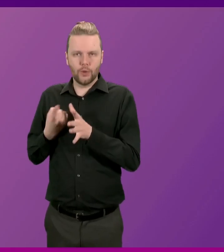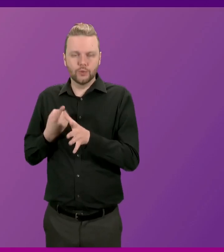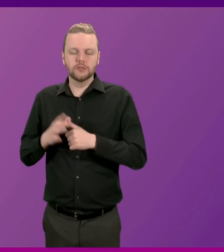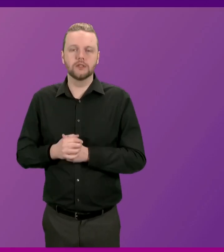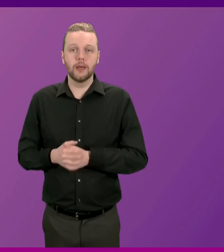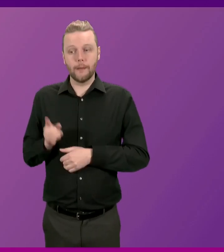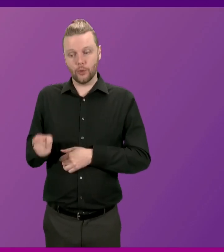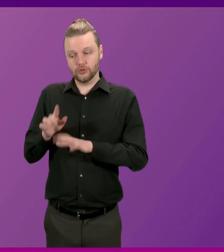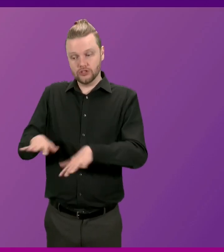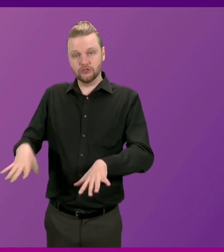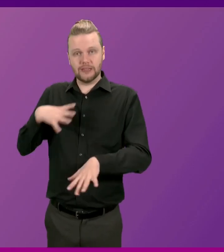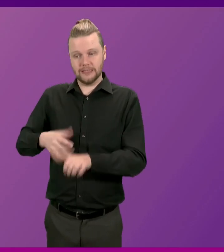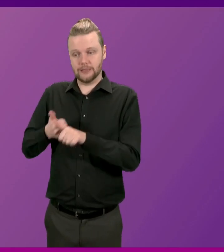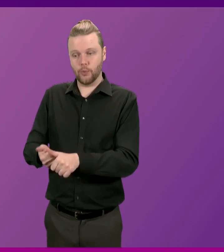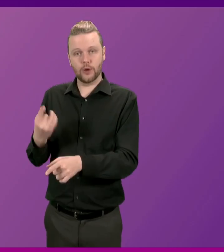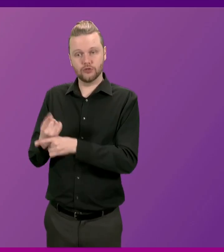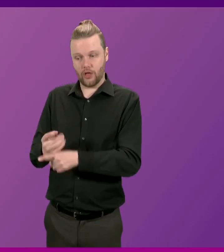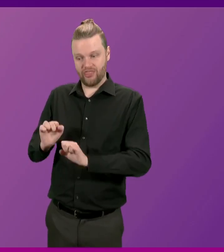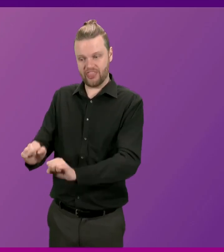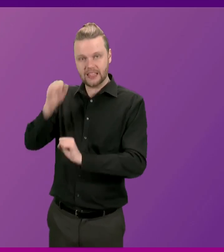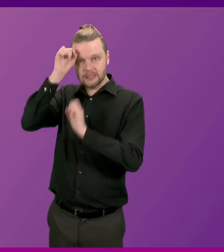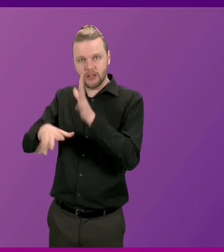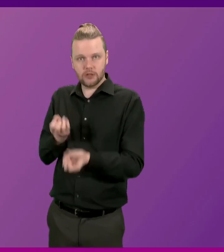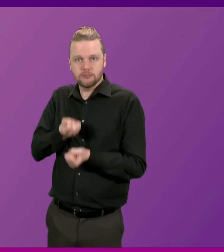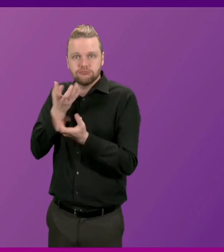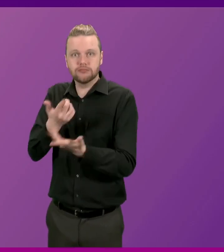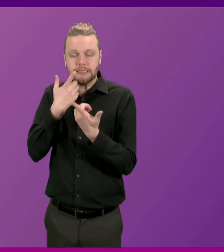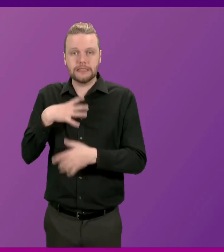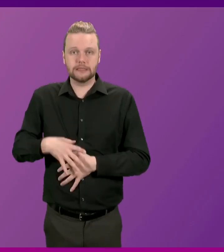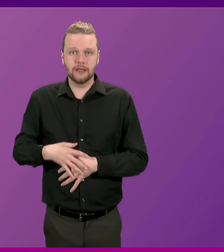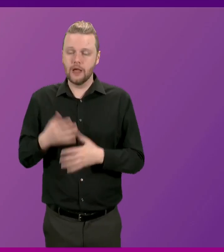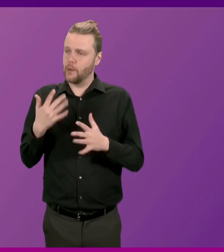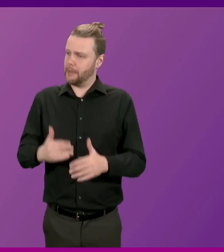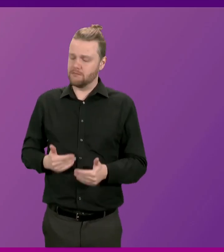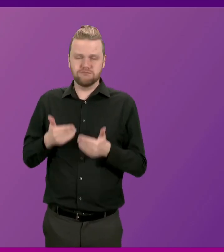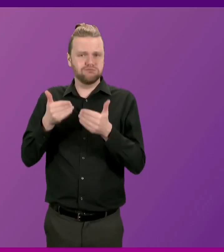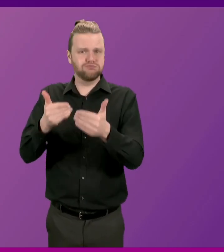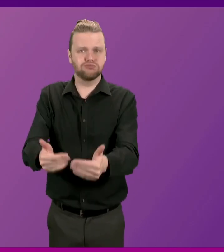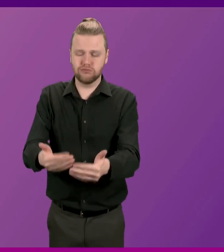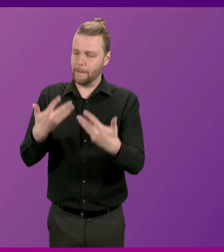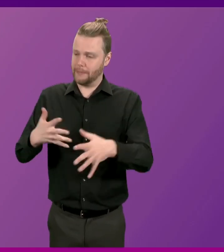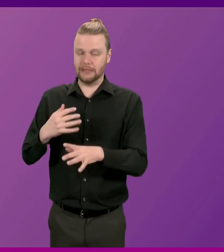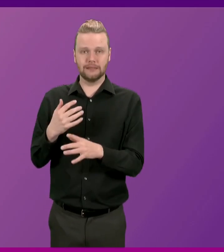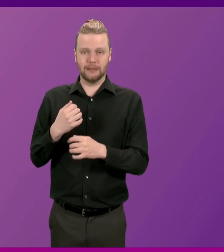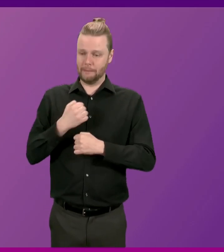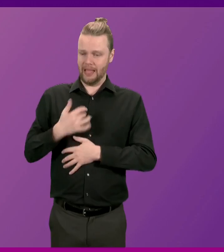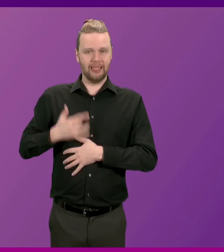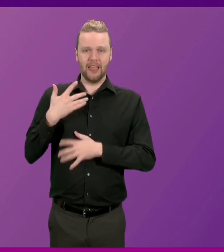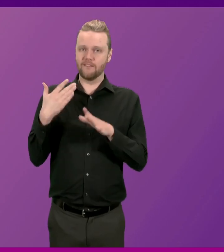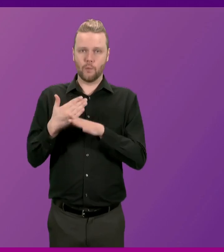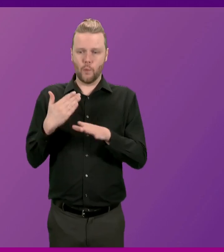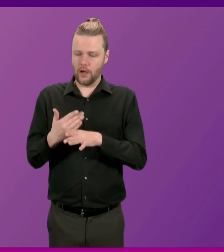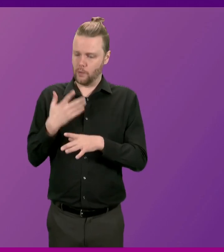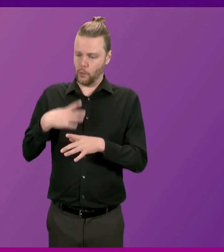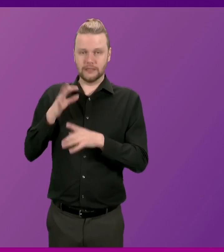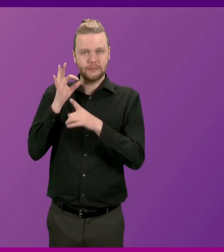need support to be able to talk about their experiences of domestic abuse. I mean, we've made great strides in Scotland. That's been my lifetime's work, is to get specialist support